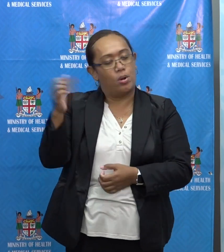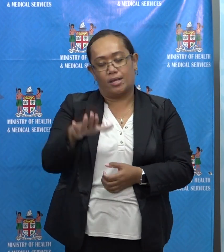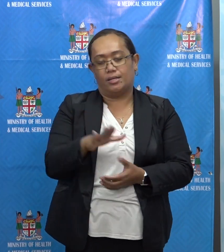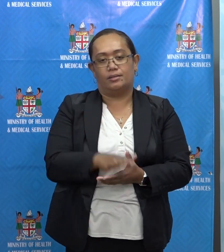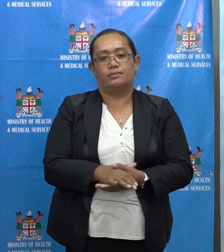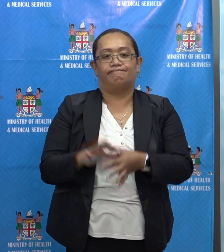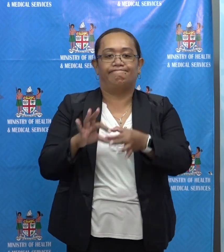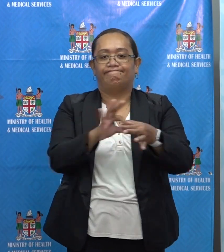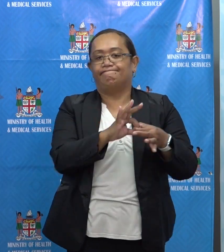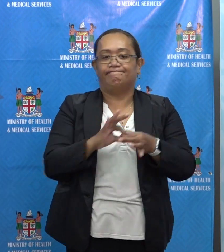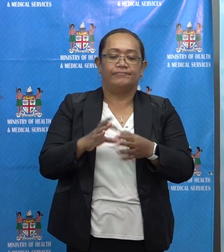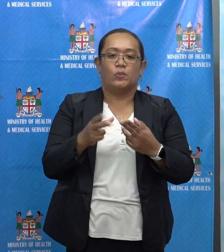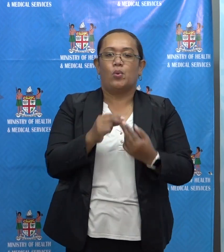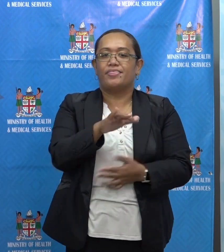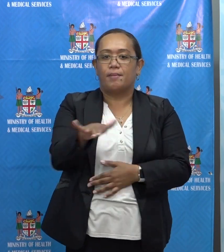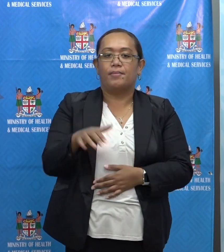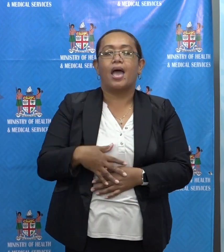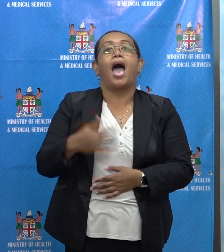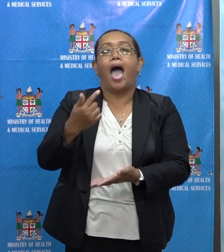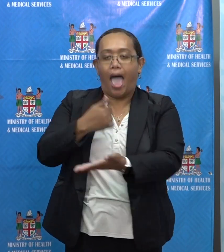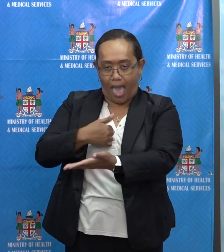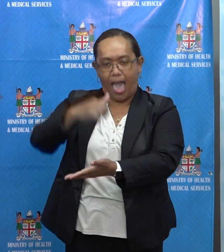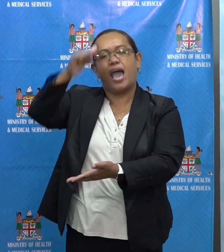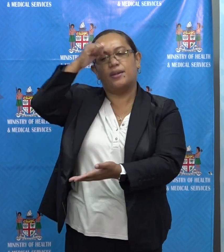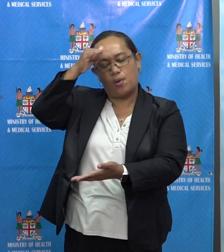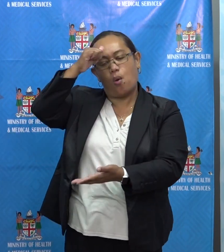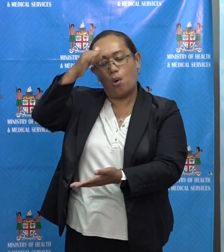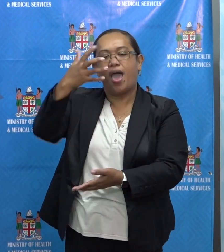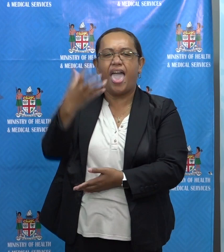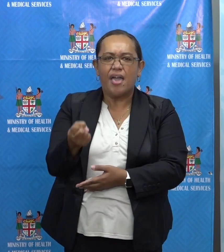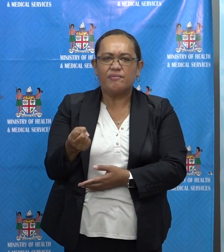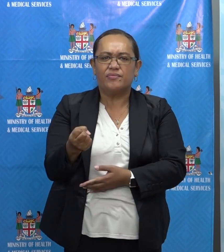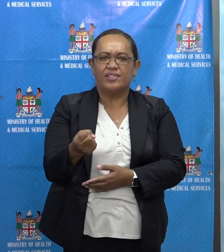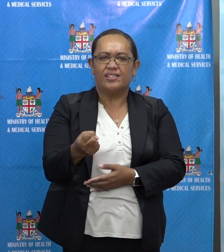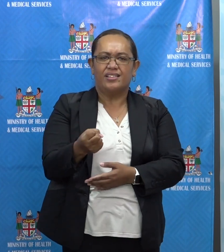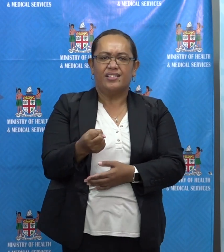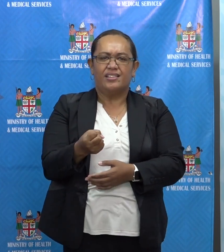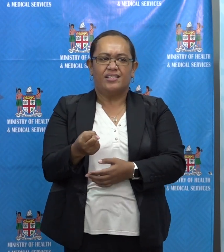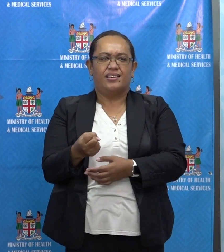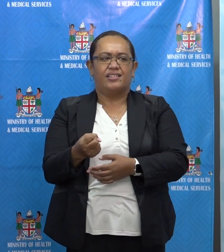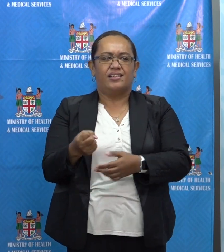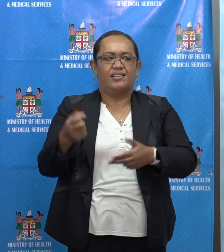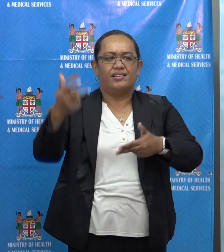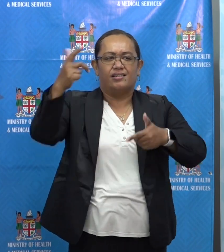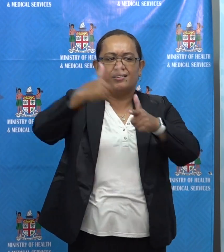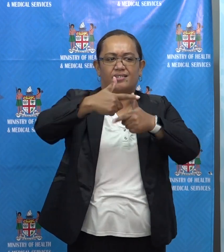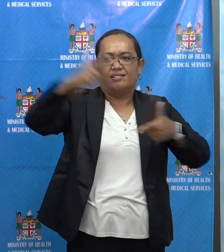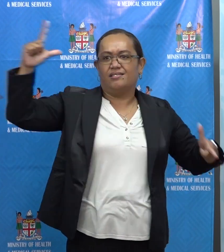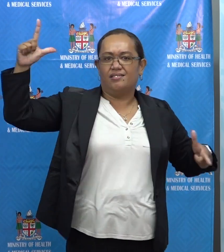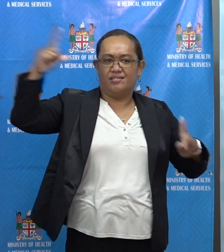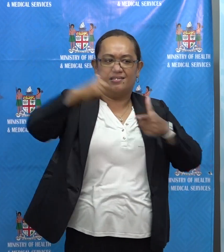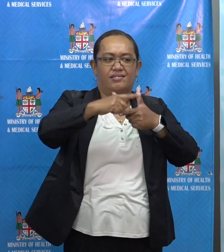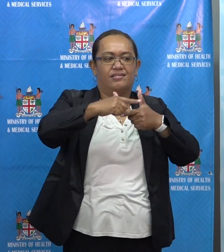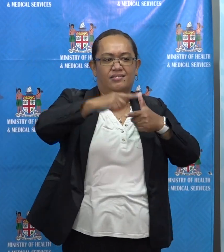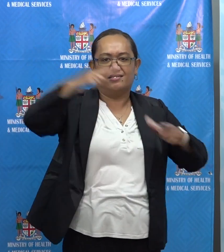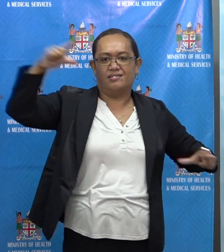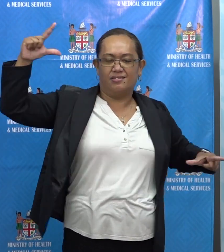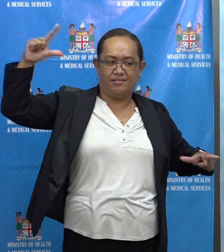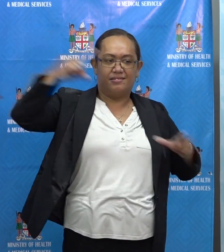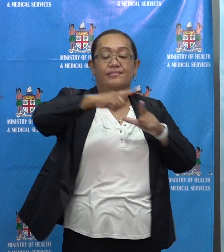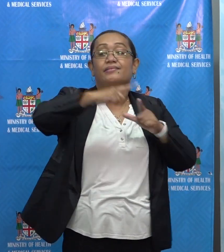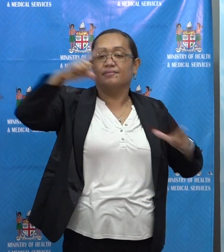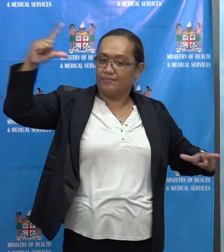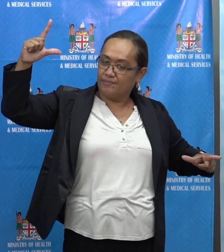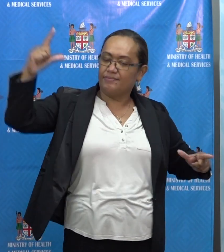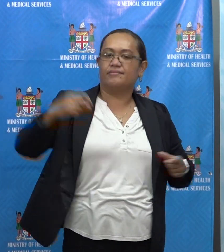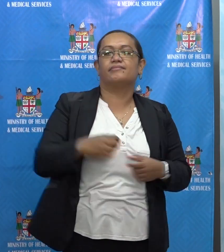quarantine. I do know that they do provide Zoom services, and of course we can't get them to go in person,